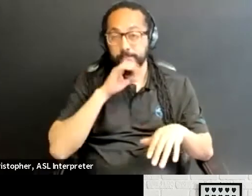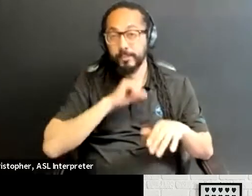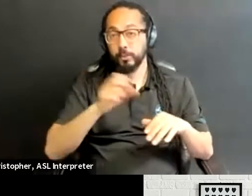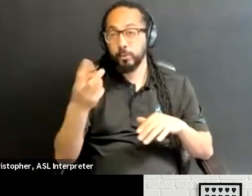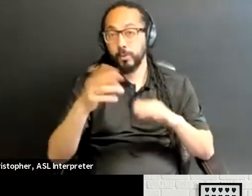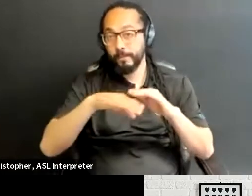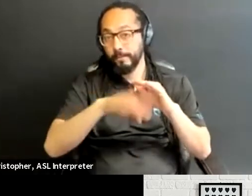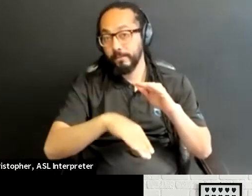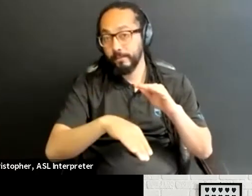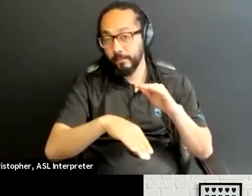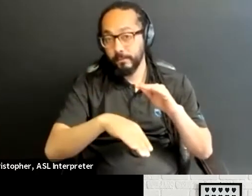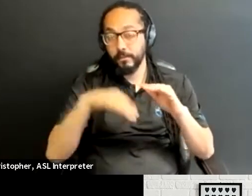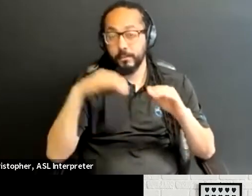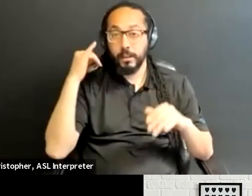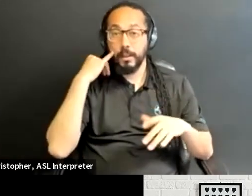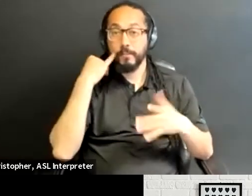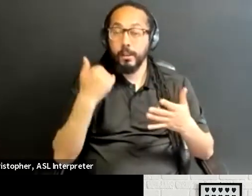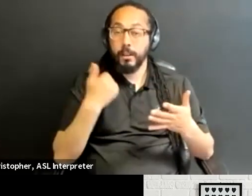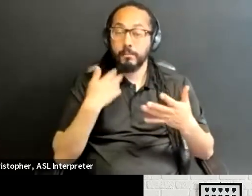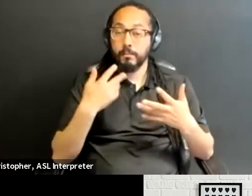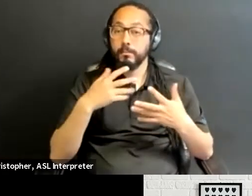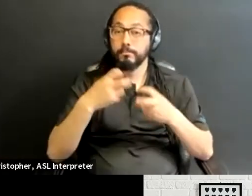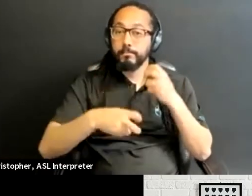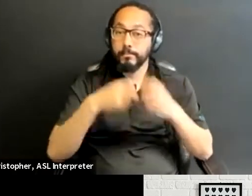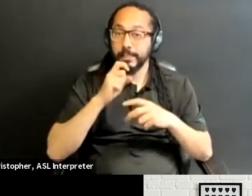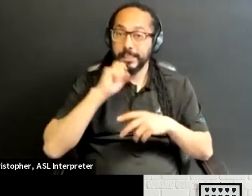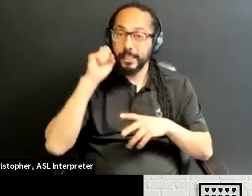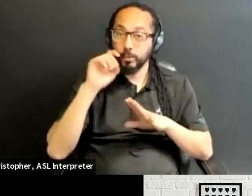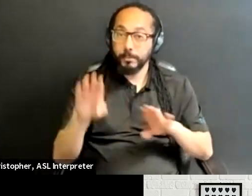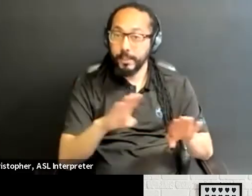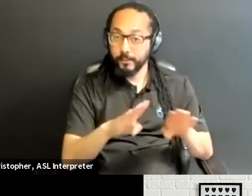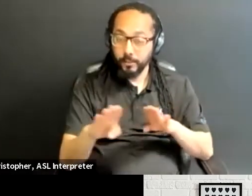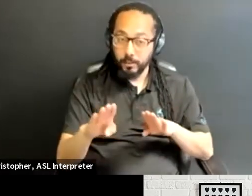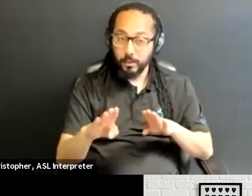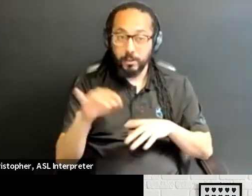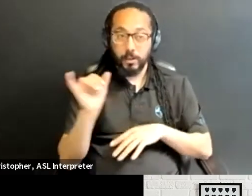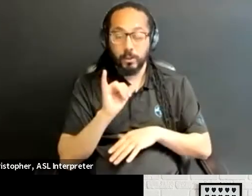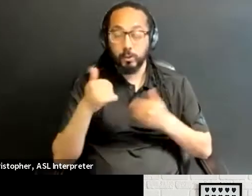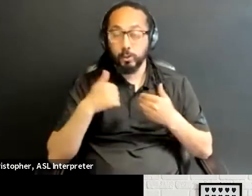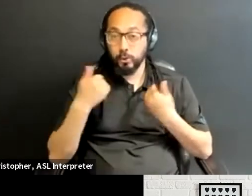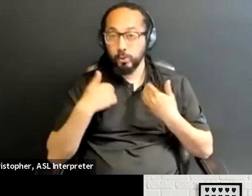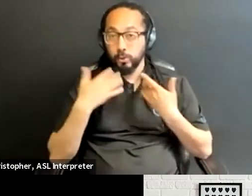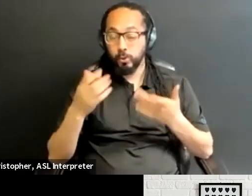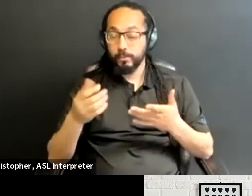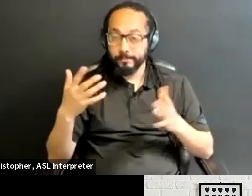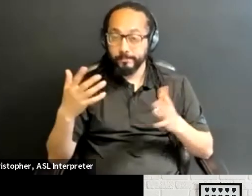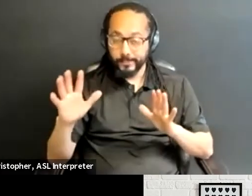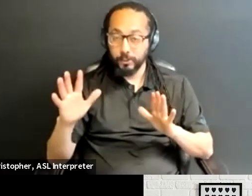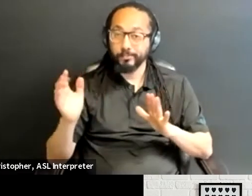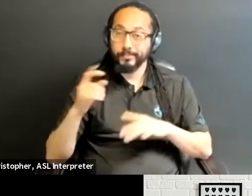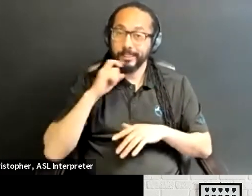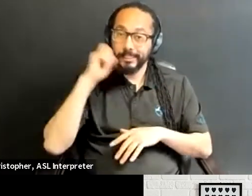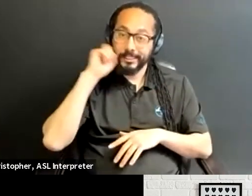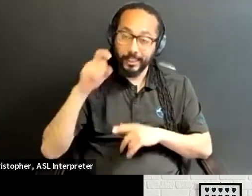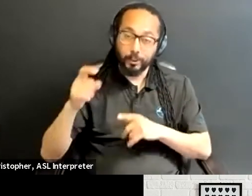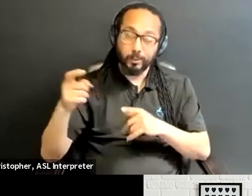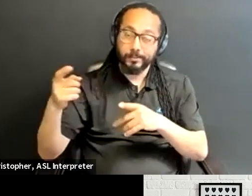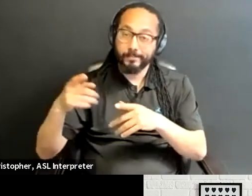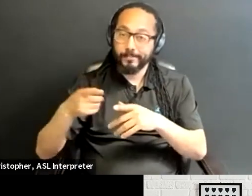are engaging in problematic sexual behavior, as well as youth who've committed a sexual offense or sexual